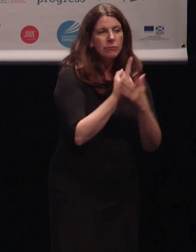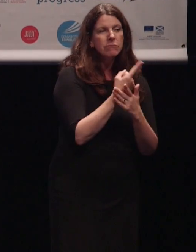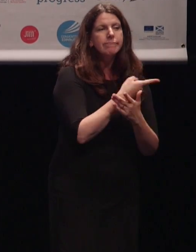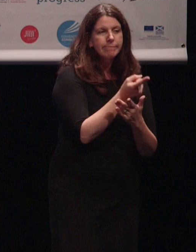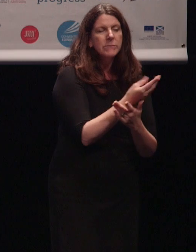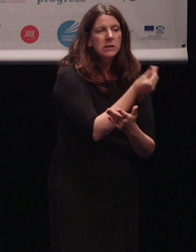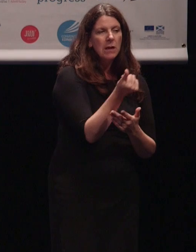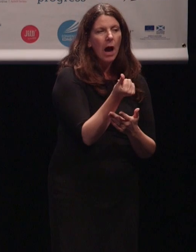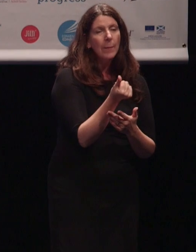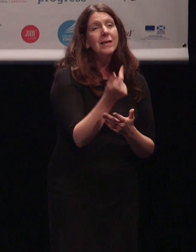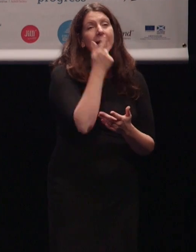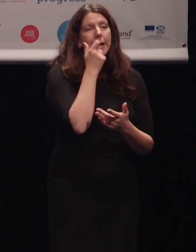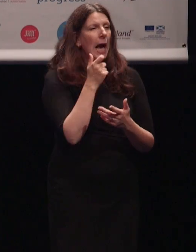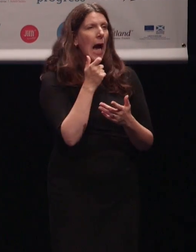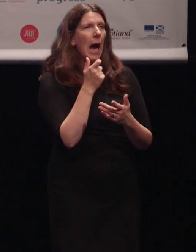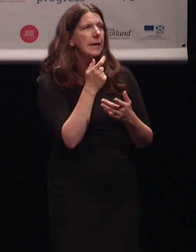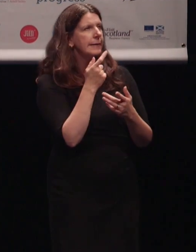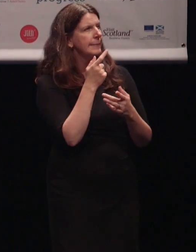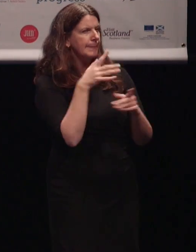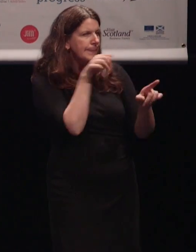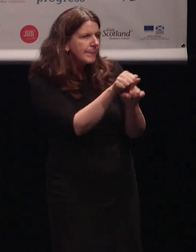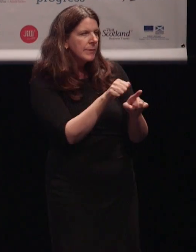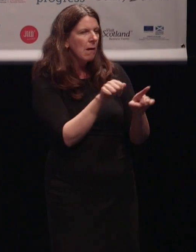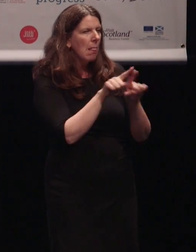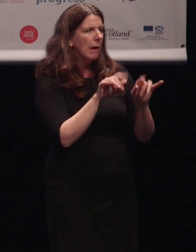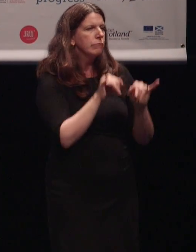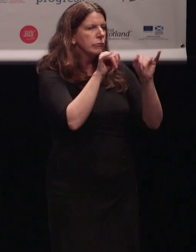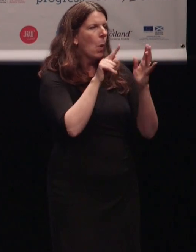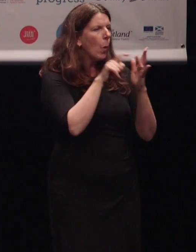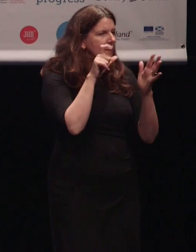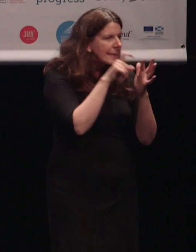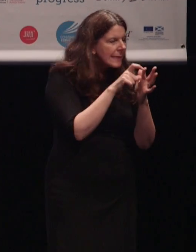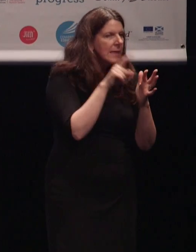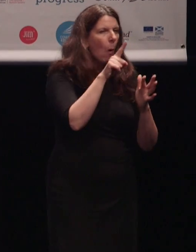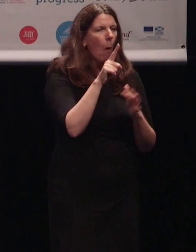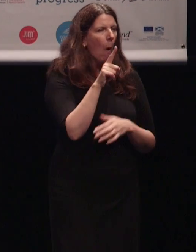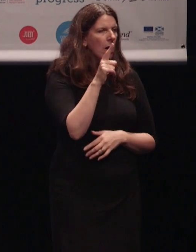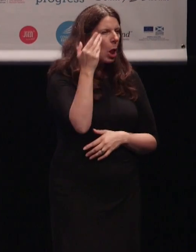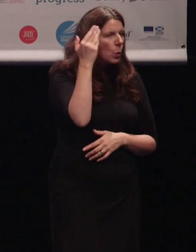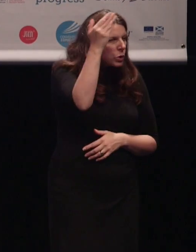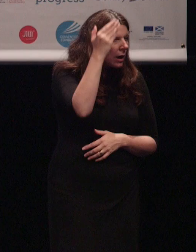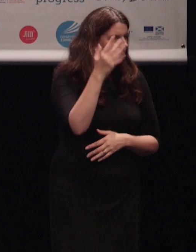severe OCD or it's hallucinations or something like that that will add on. Or you can have